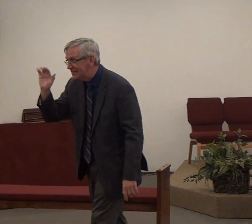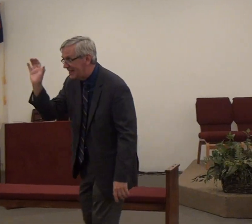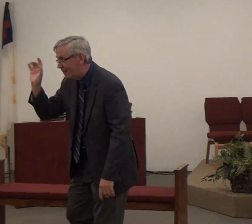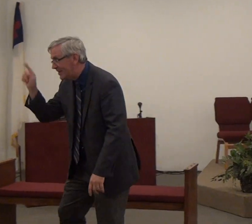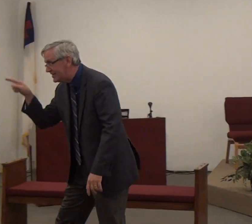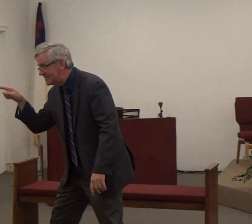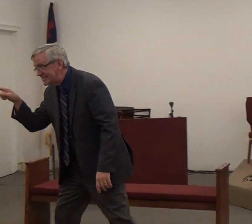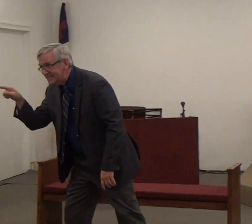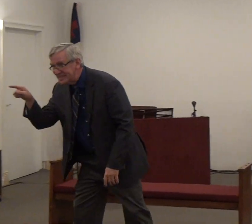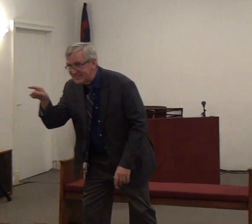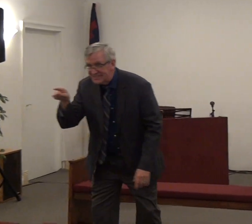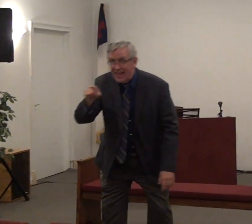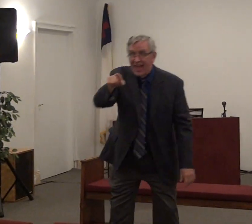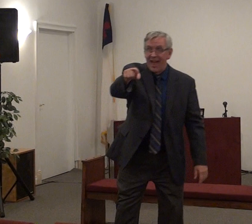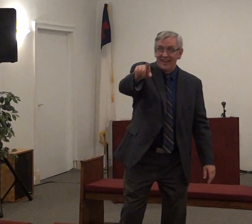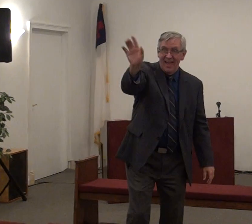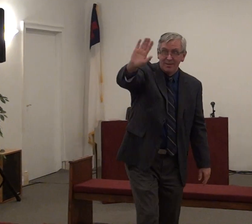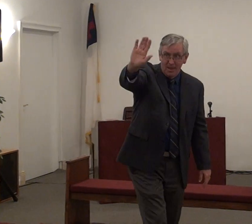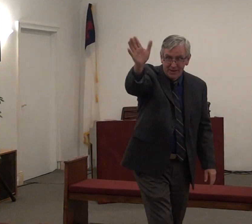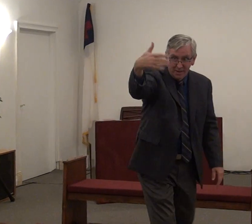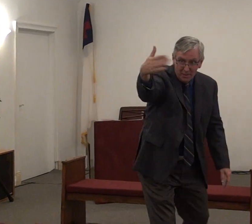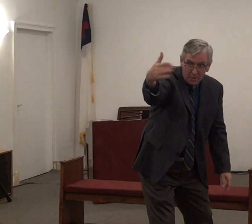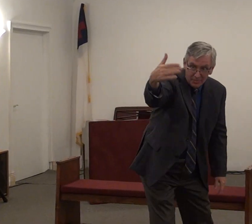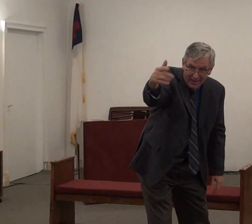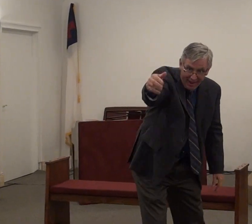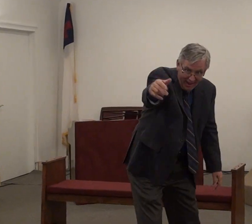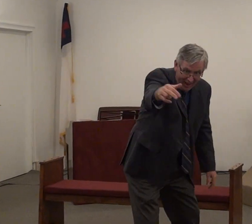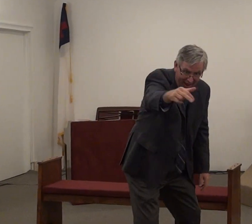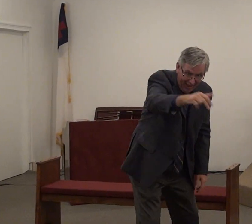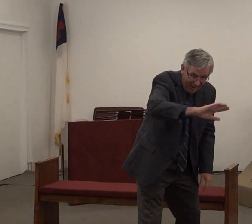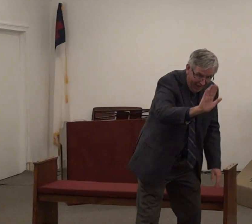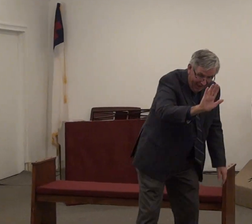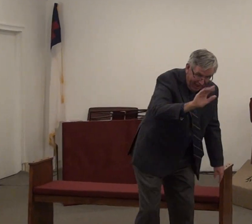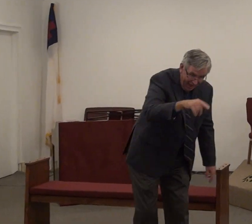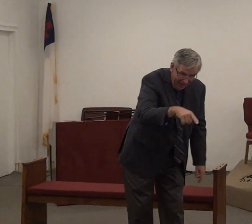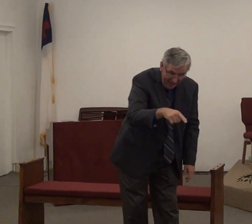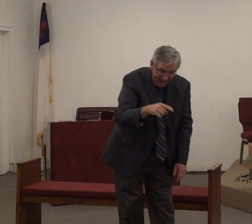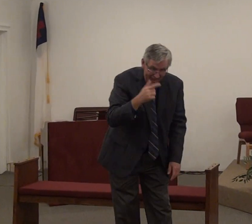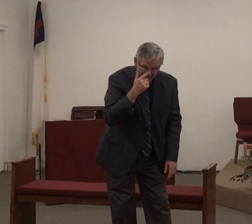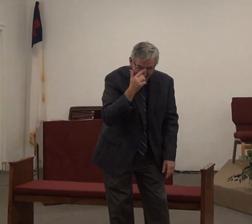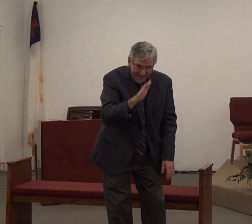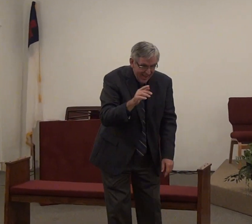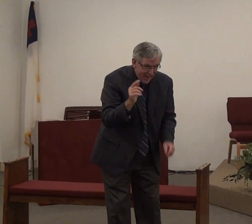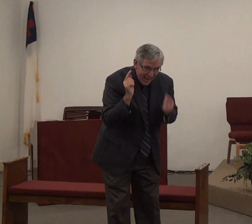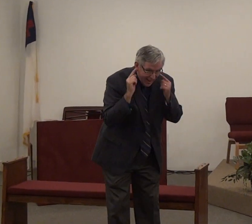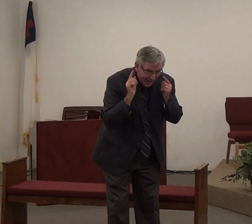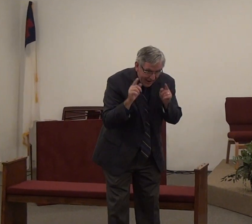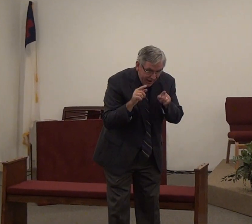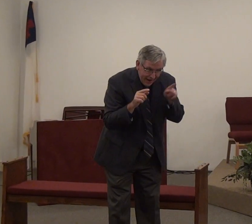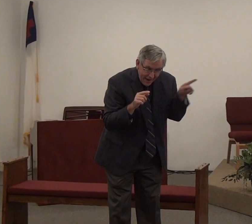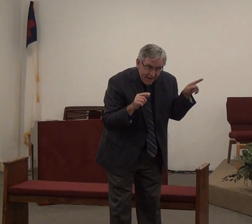And so we went looking for Tammy. And we found her, and I asked her to come over, and I told